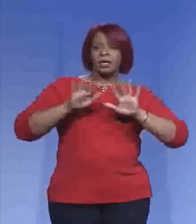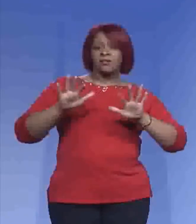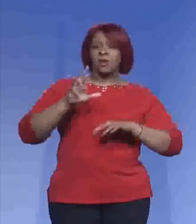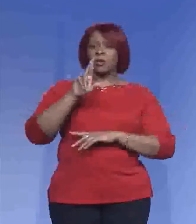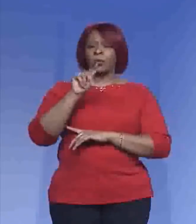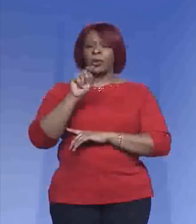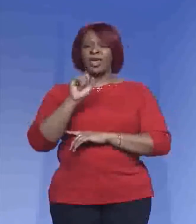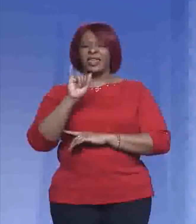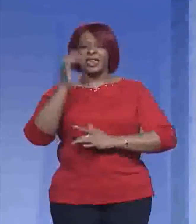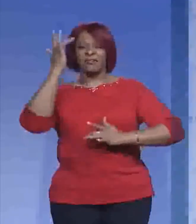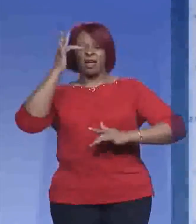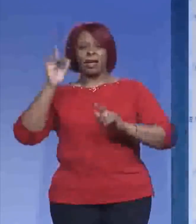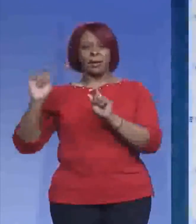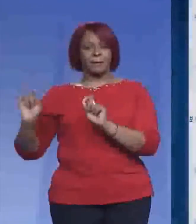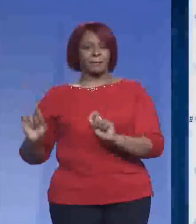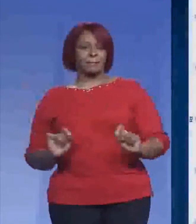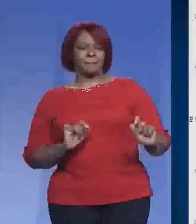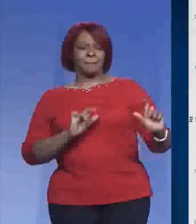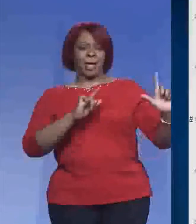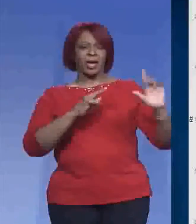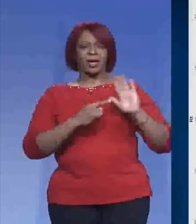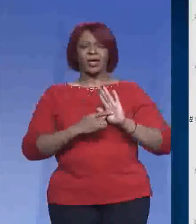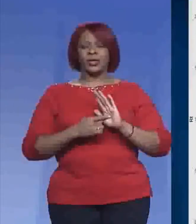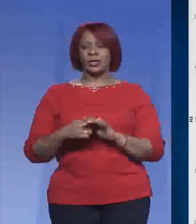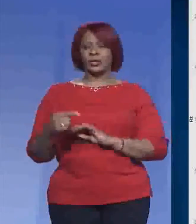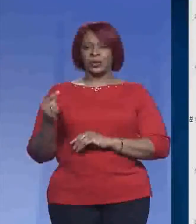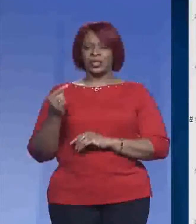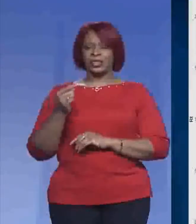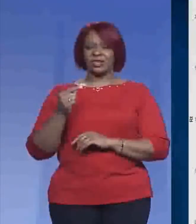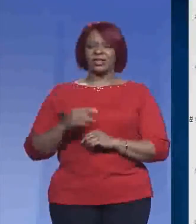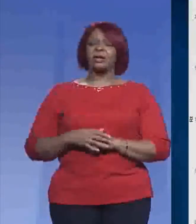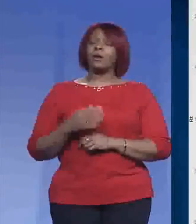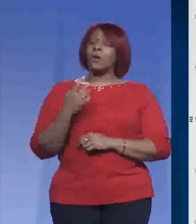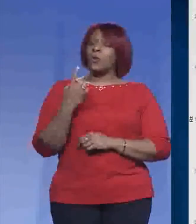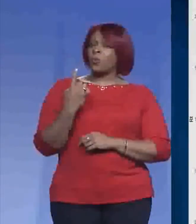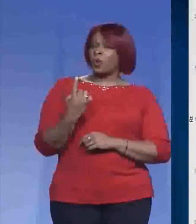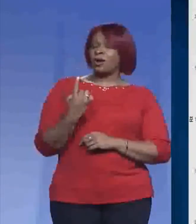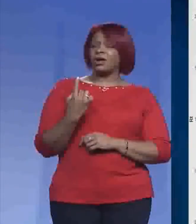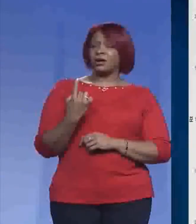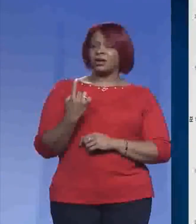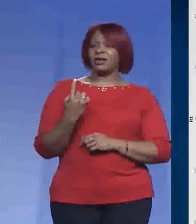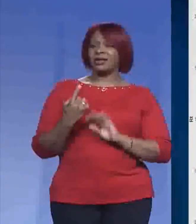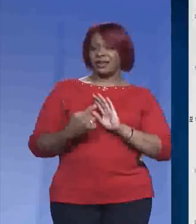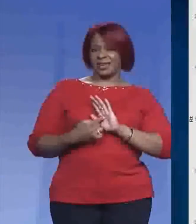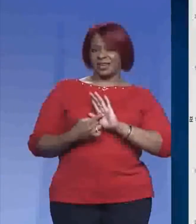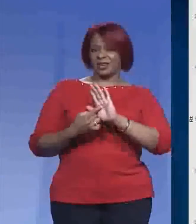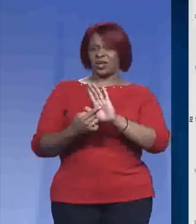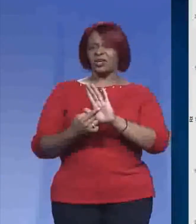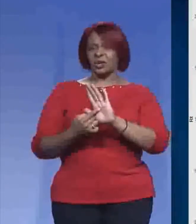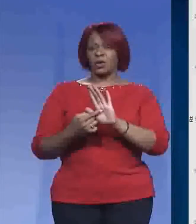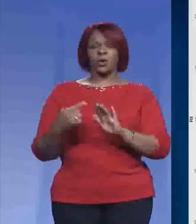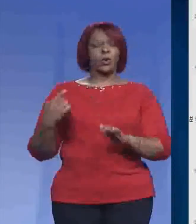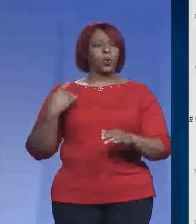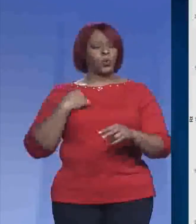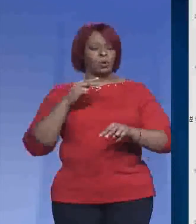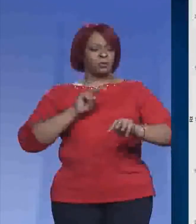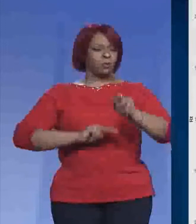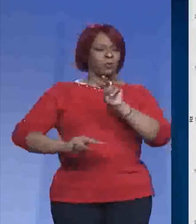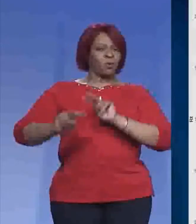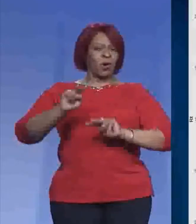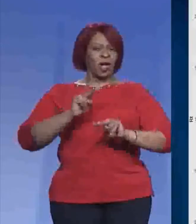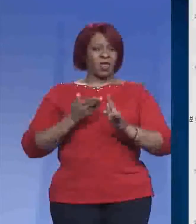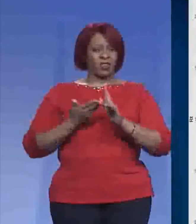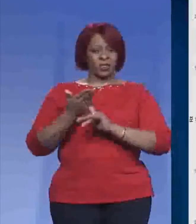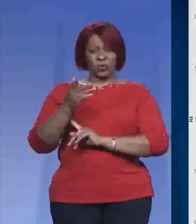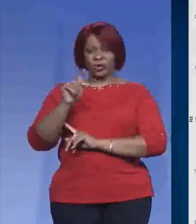And we have a slide I want to show you right now, if we could pull that up. And one of the indicators that we watch in the task